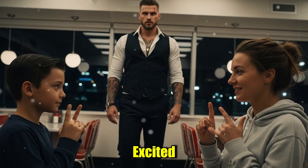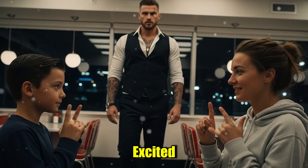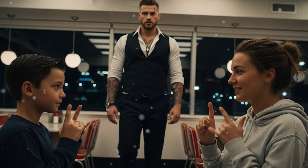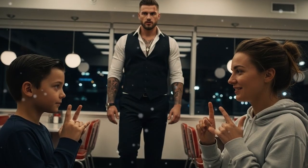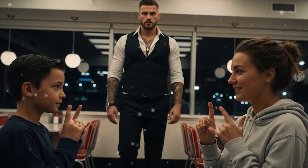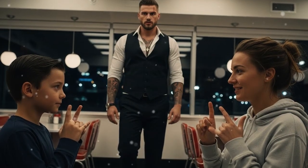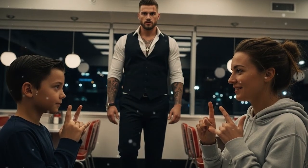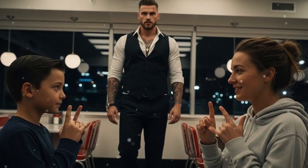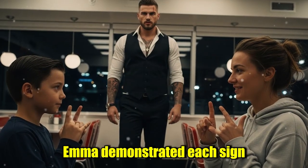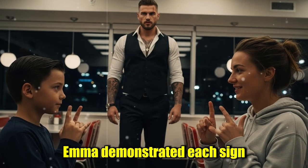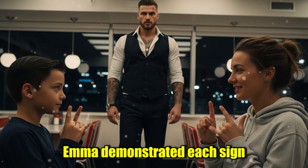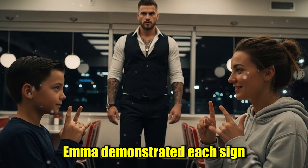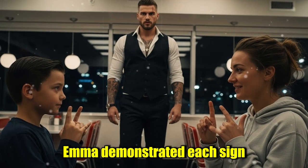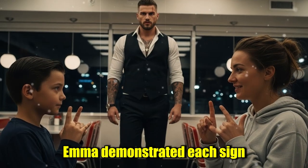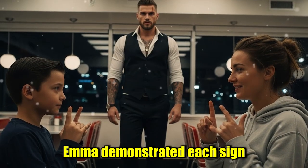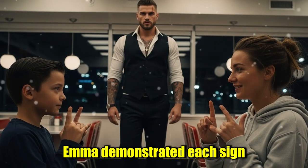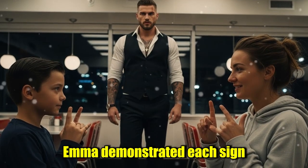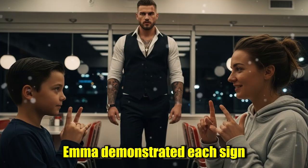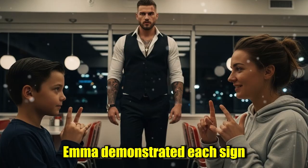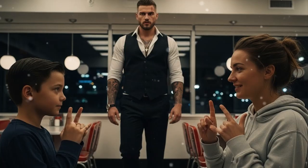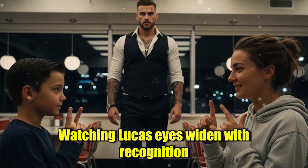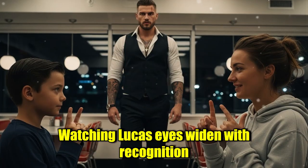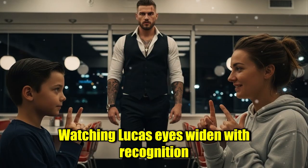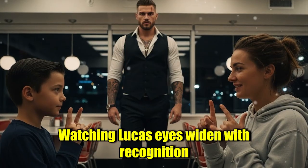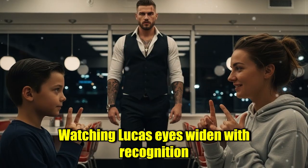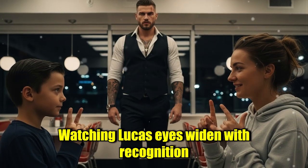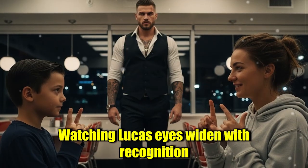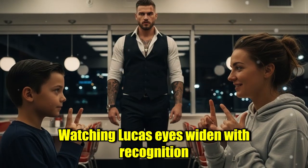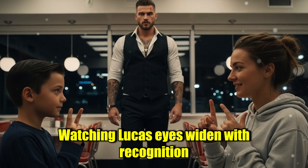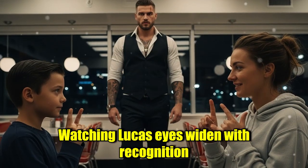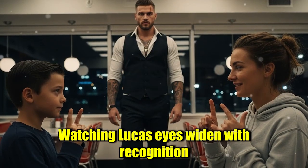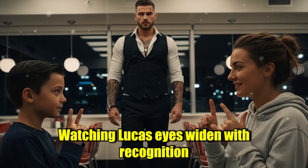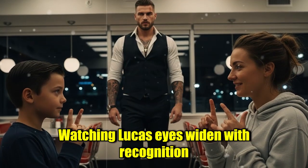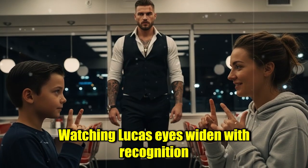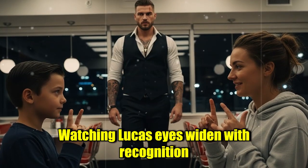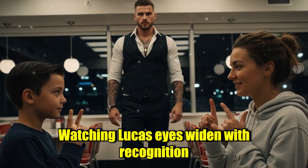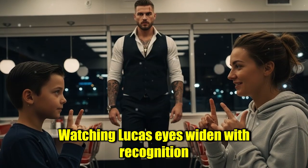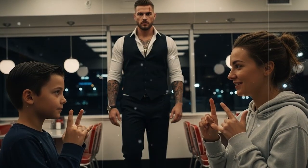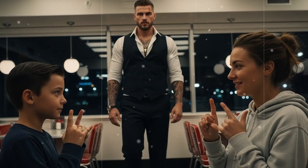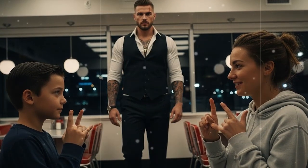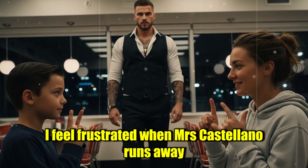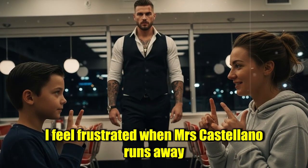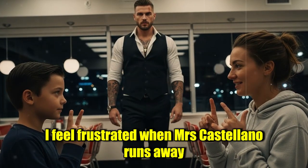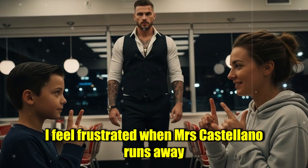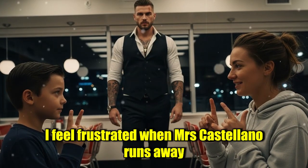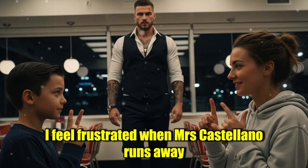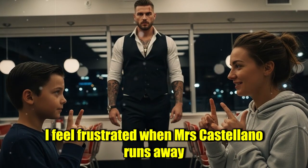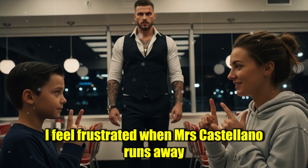Excited? Proud?" Emma demonstrated each sign, watching Luca's eyes widen with recognition. "I feel frustrated